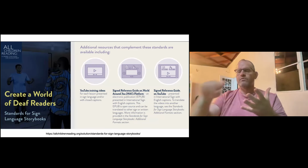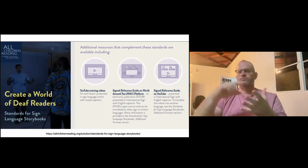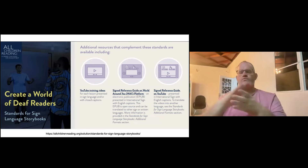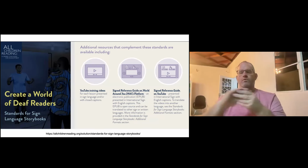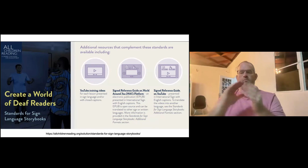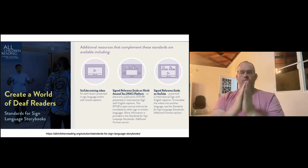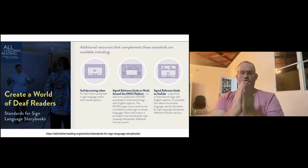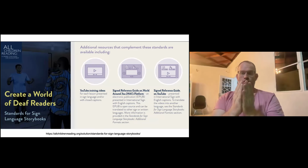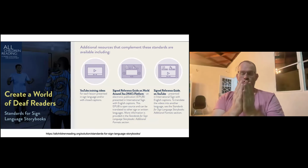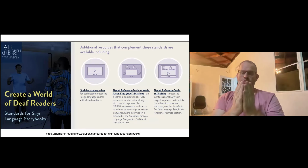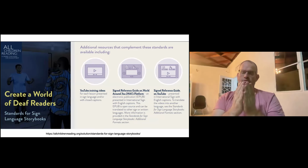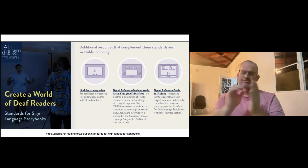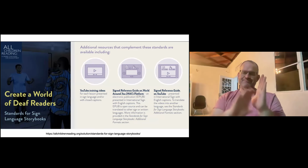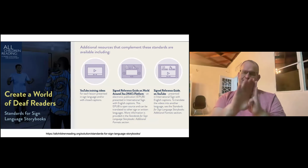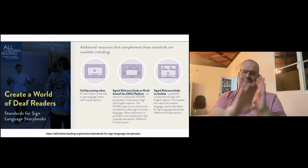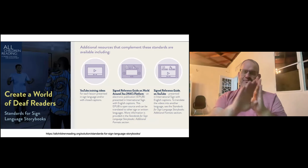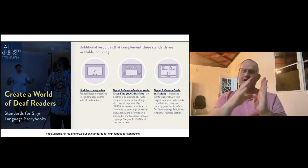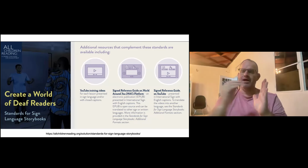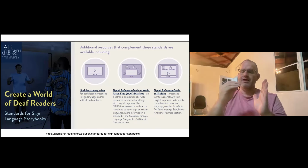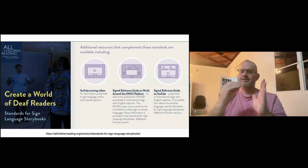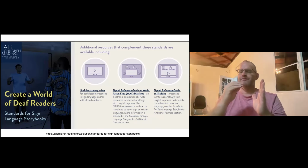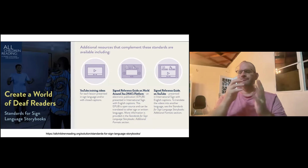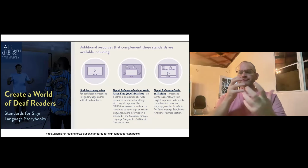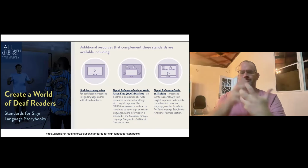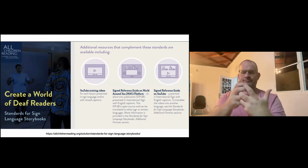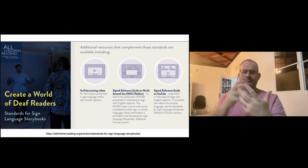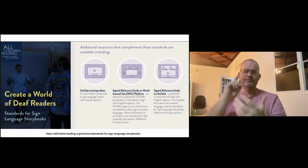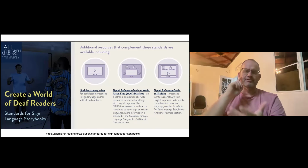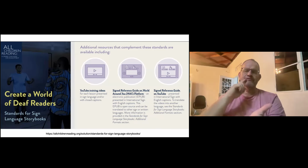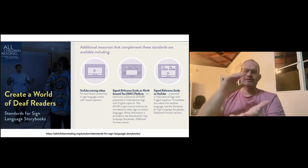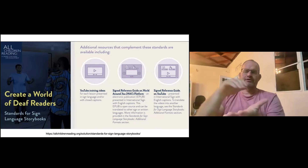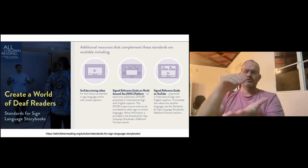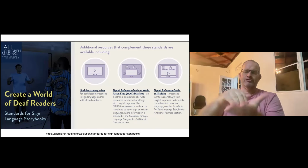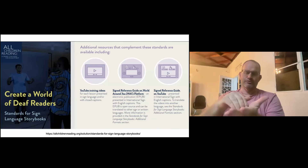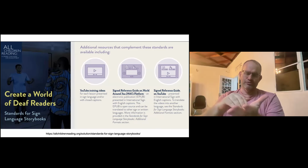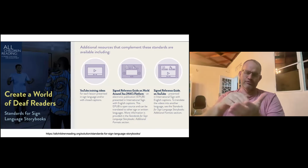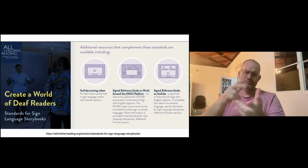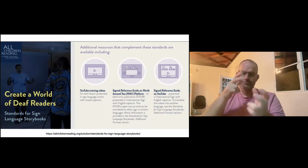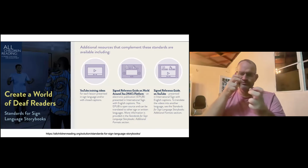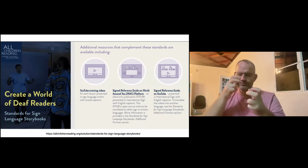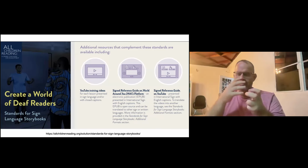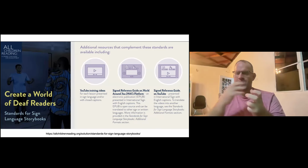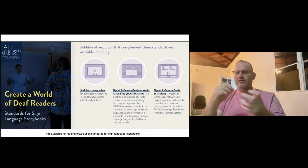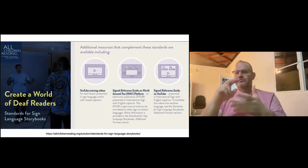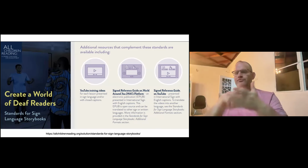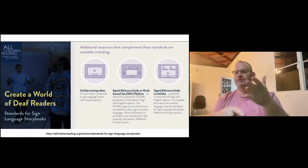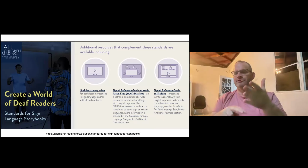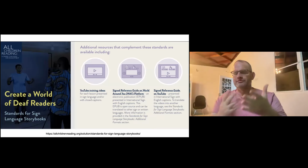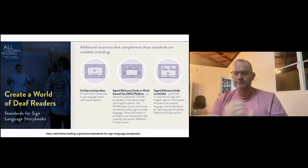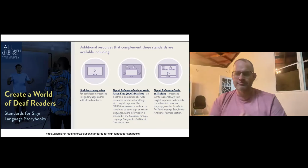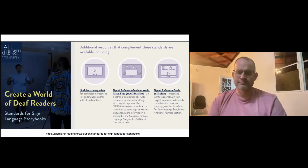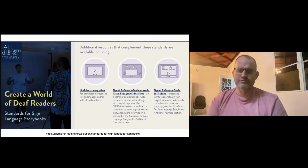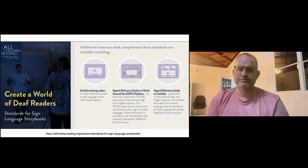that would provide a guideline, a flexible guideline for those who are developing storybooks in sign language for